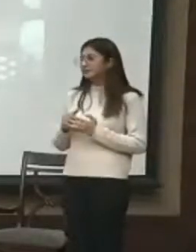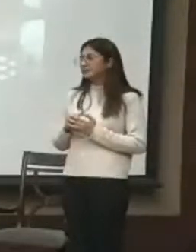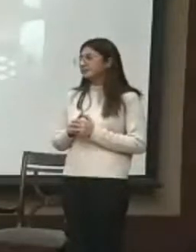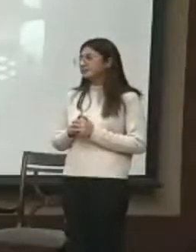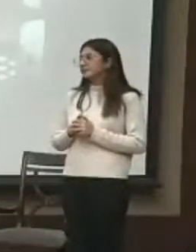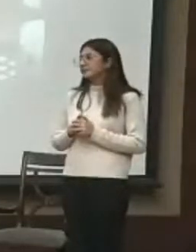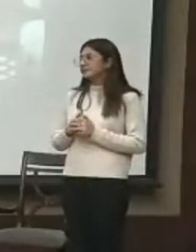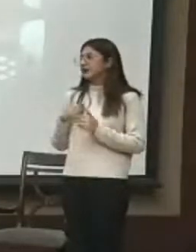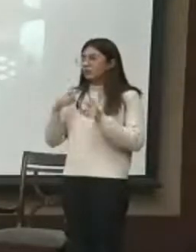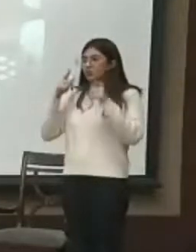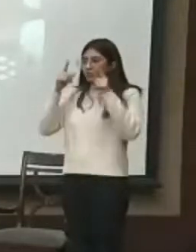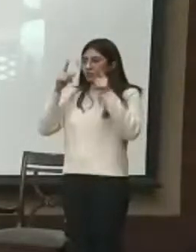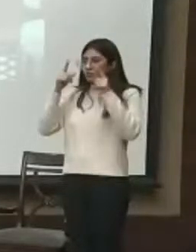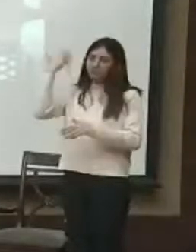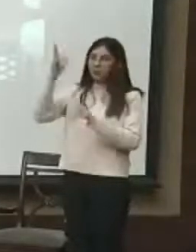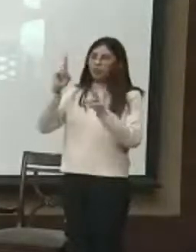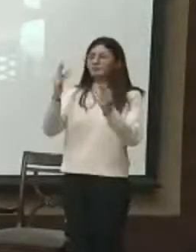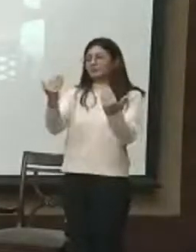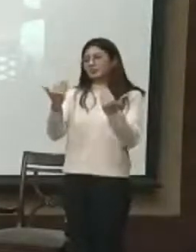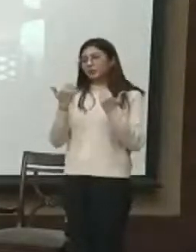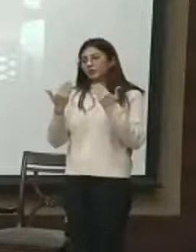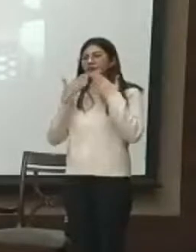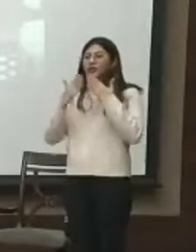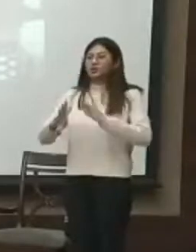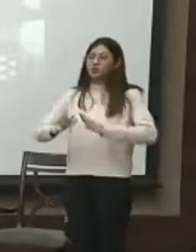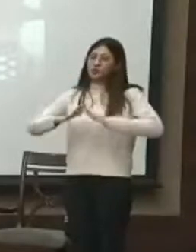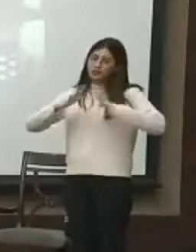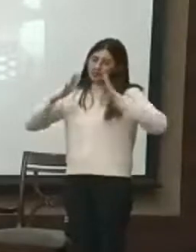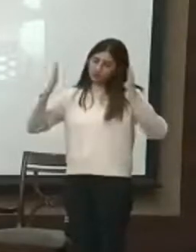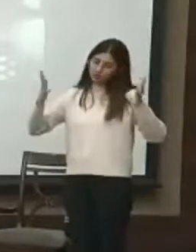So I look forward to your support. Thank you so much in this.